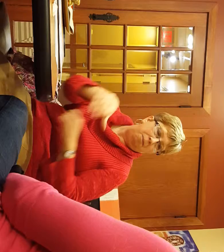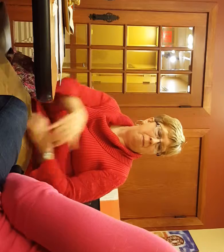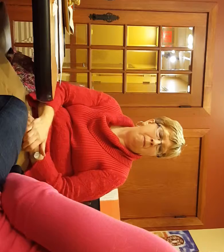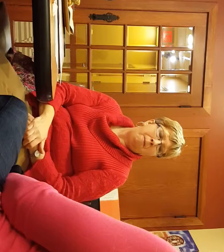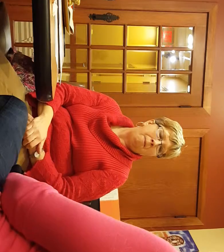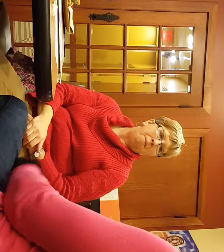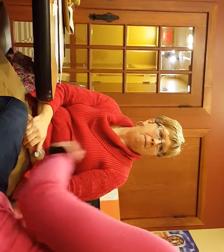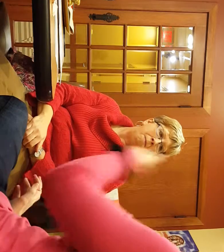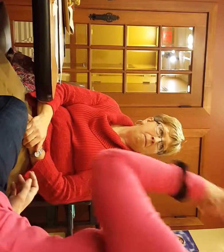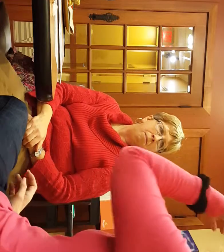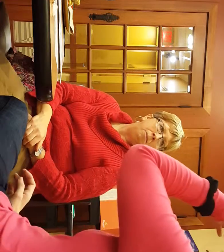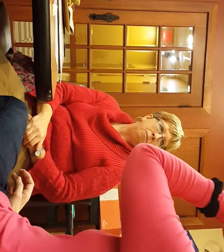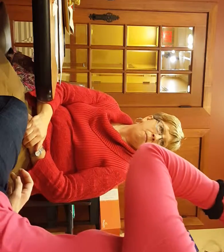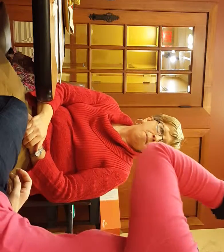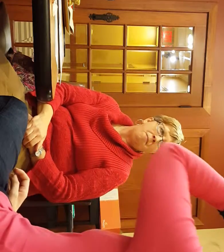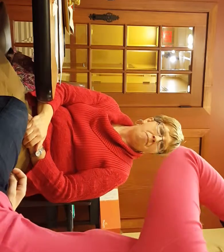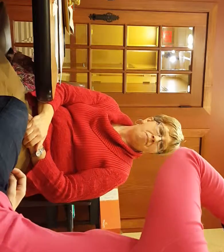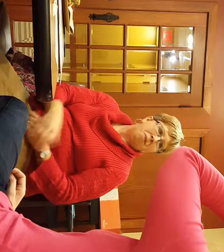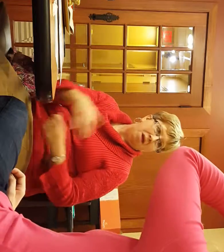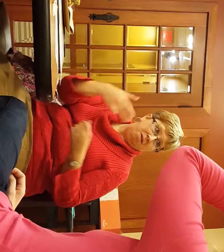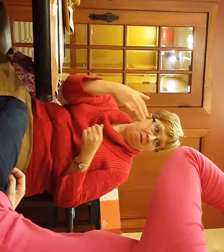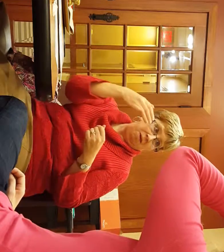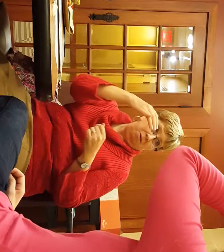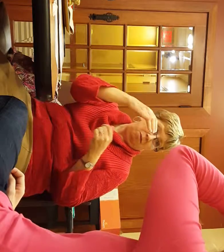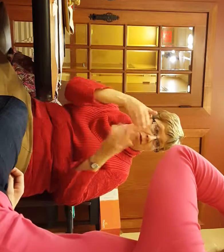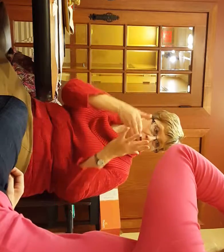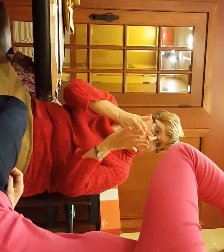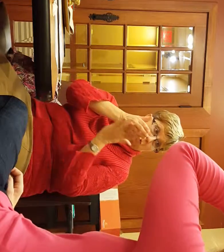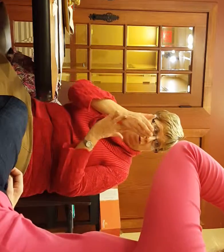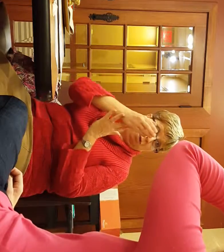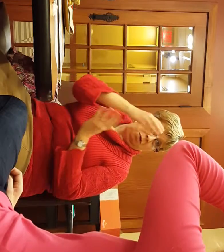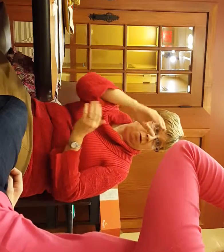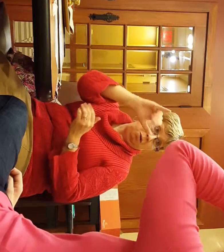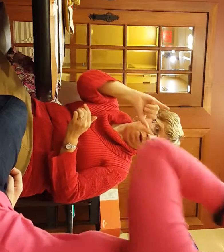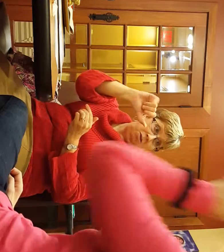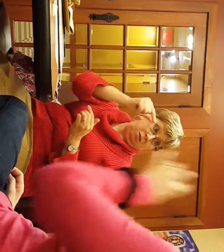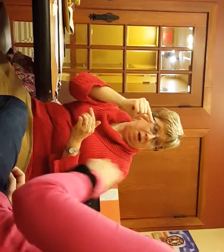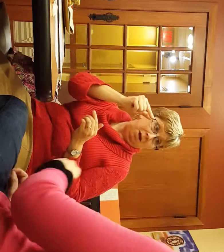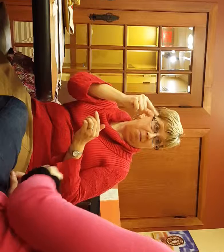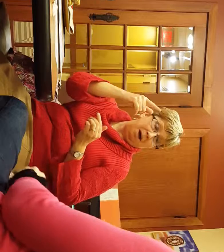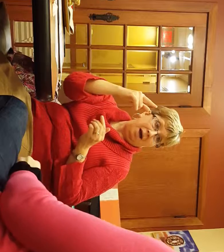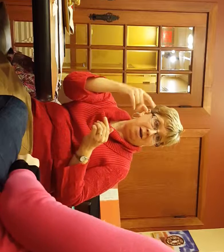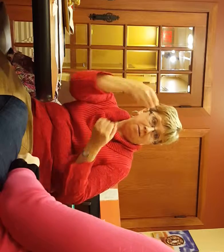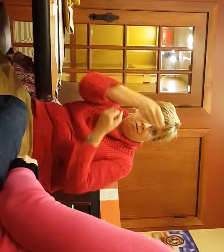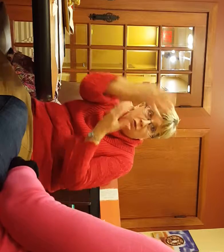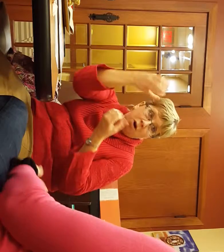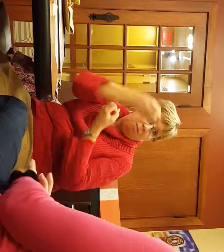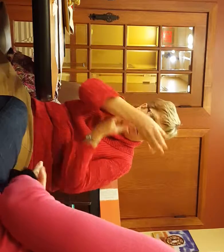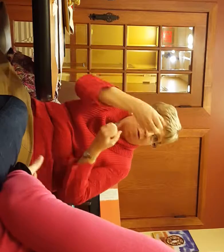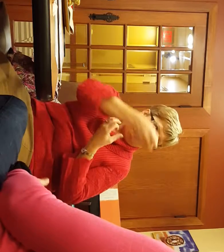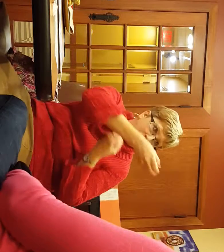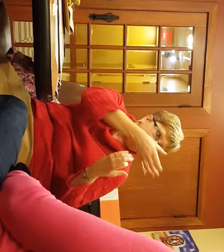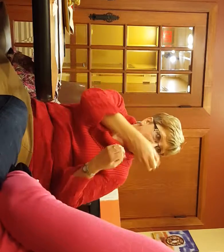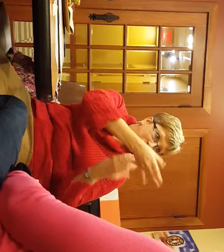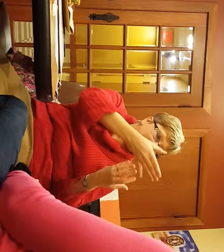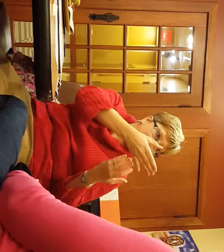an opportunity to kind of spread the word that way. So that a lot of my business is generated online through social media because I'm a stay-at-home mom with 3